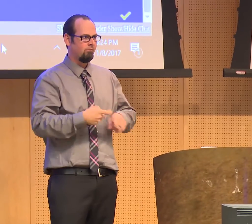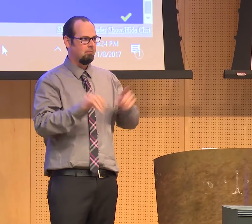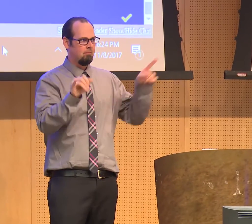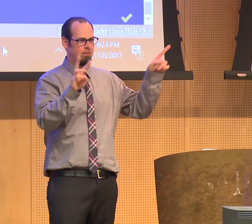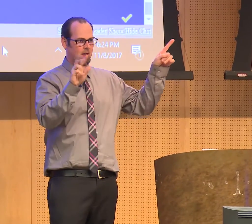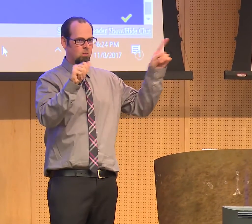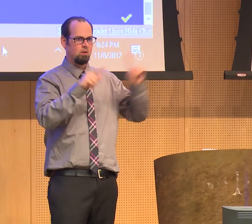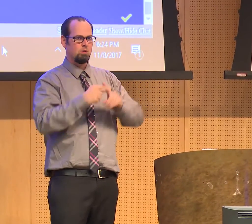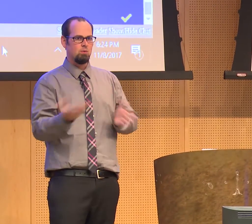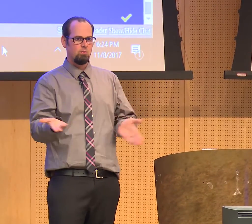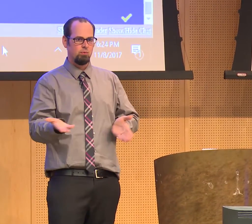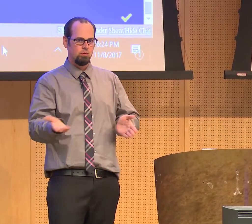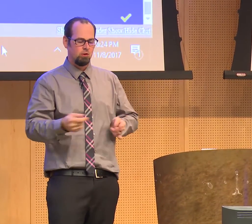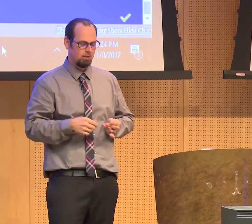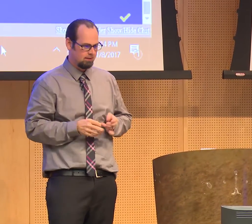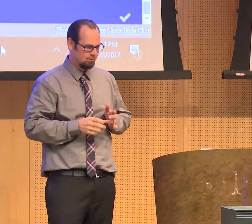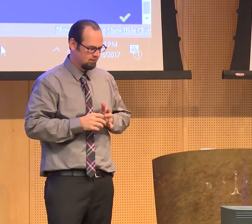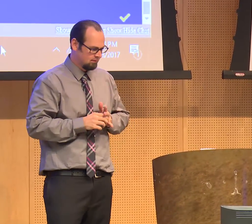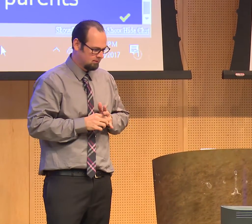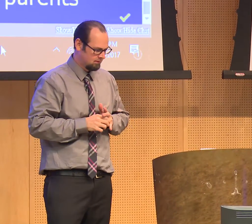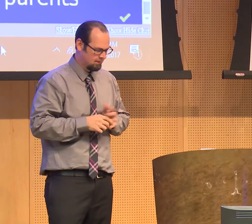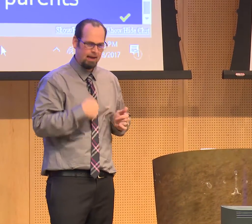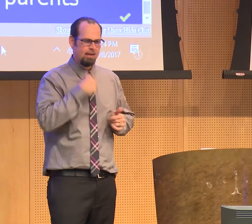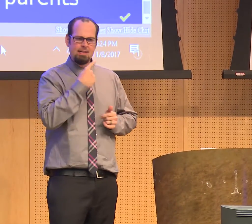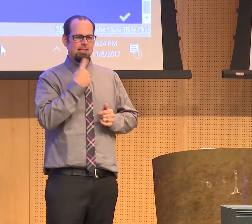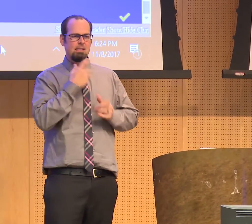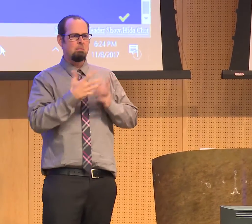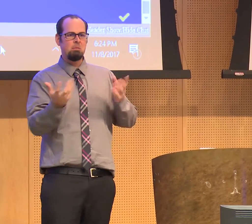My parents and I drove to NTID.